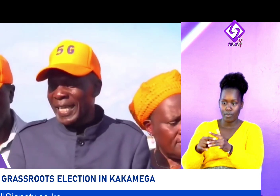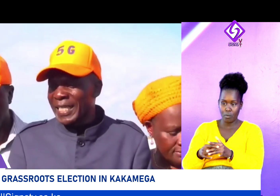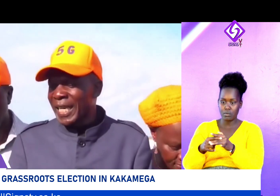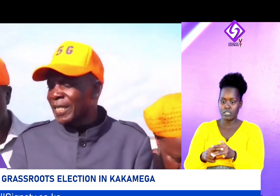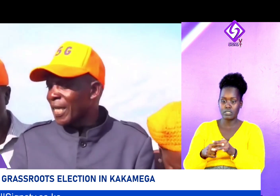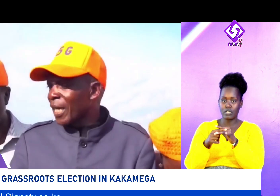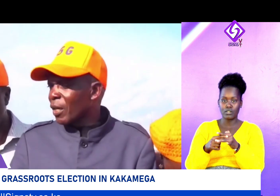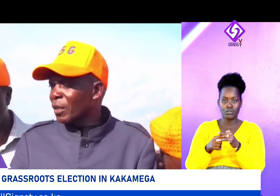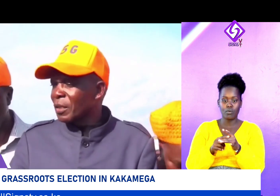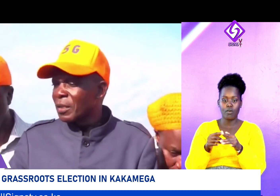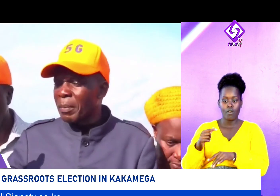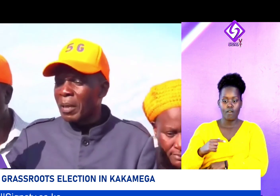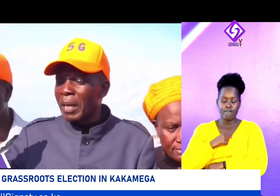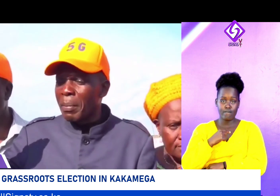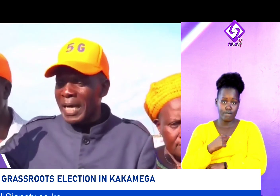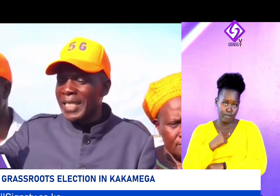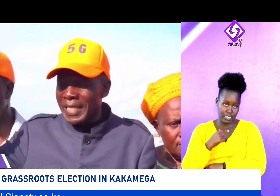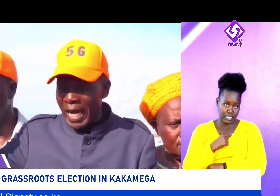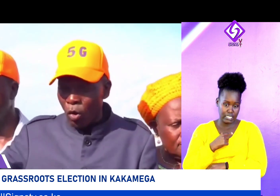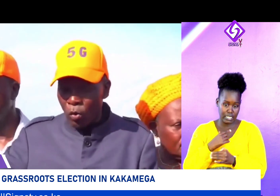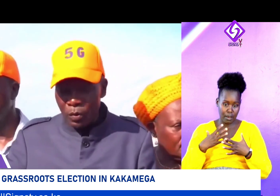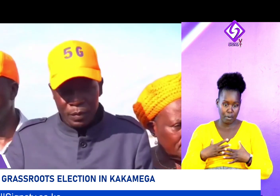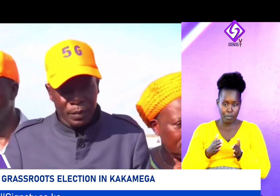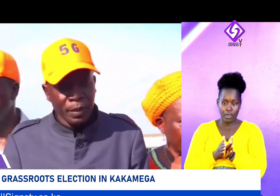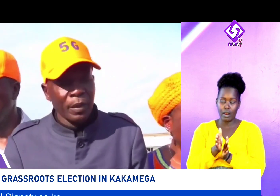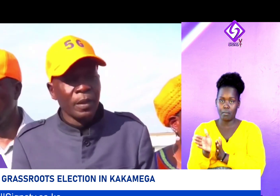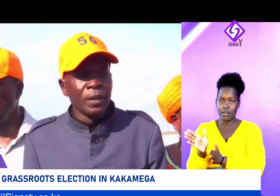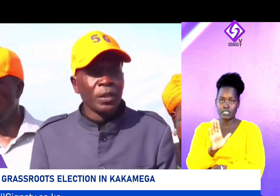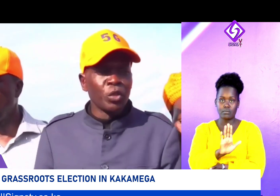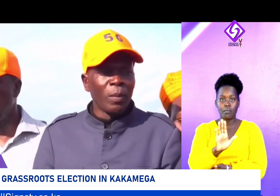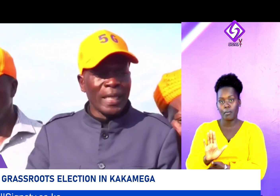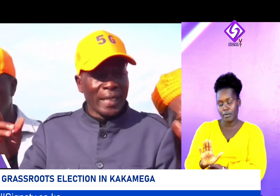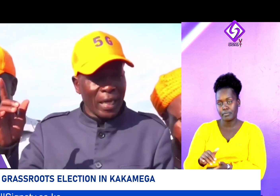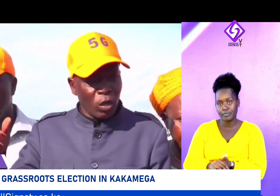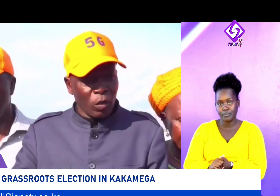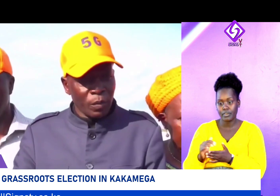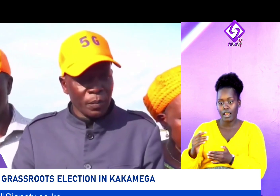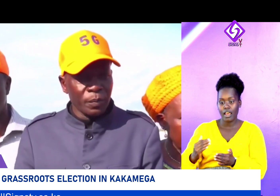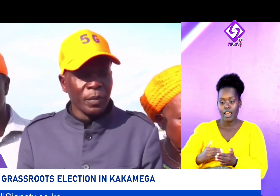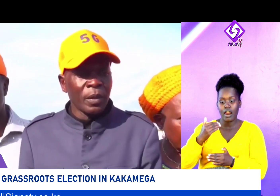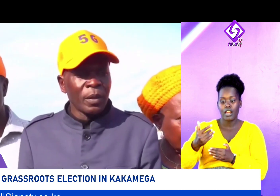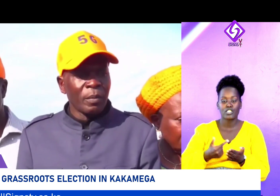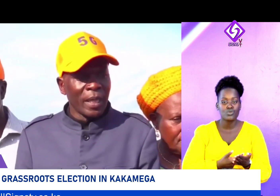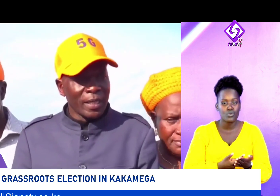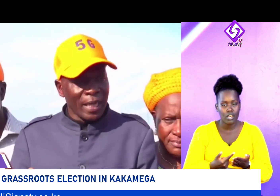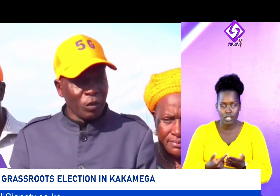delegates katika branches zao. Juma lijalo, mnanisikia